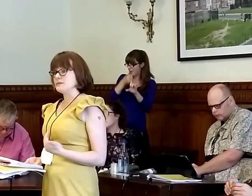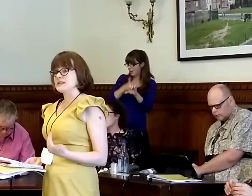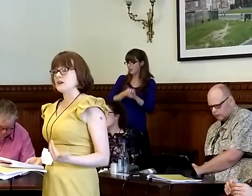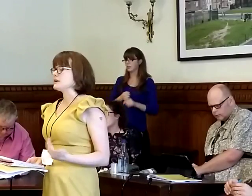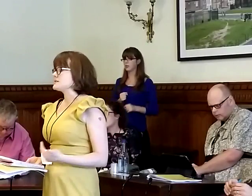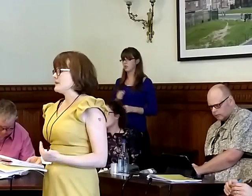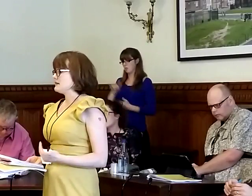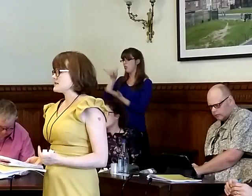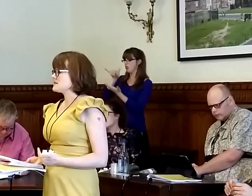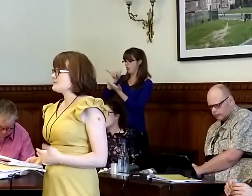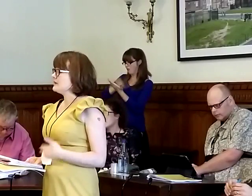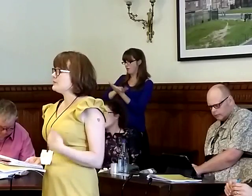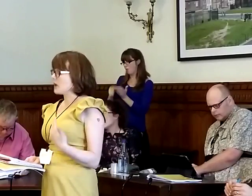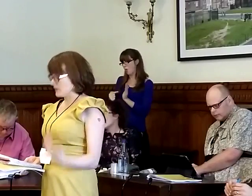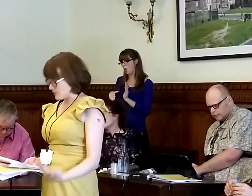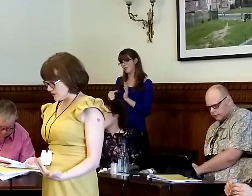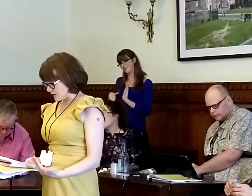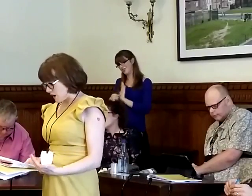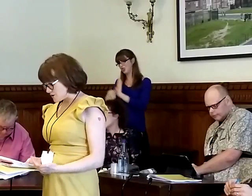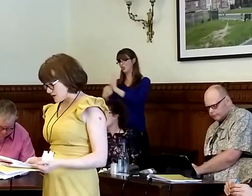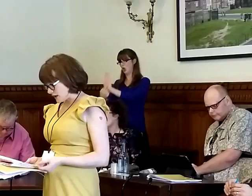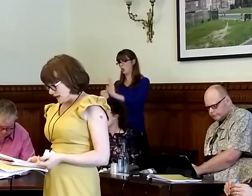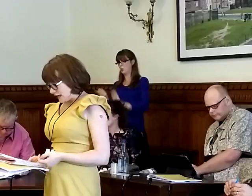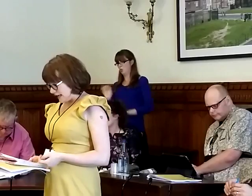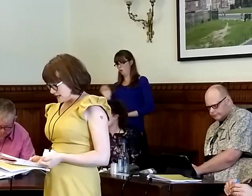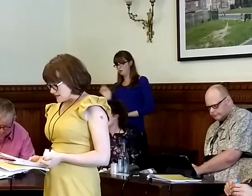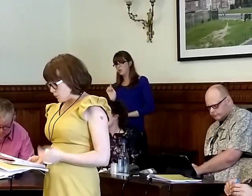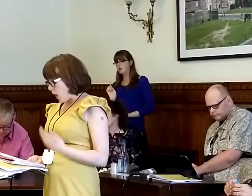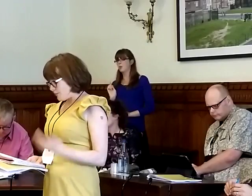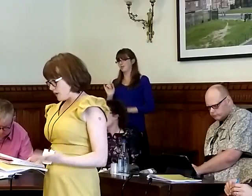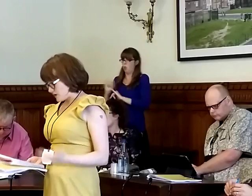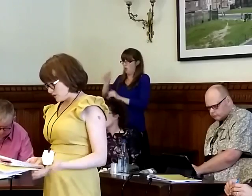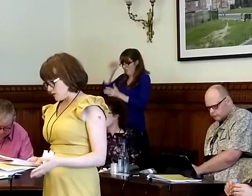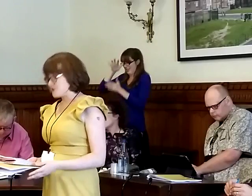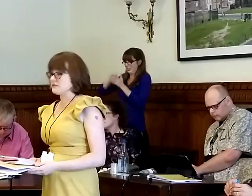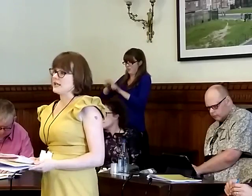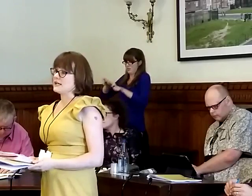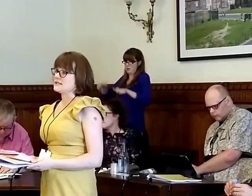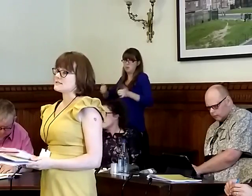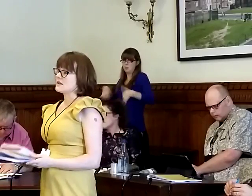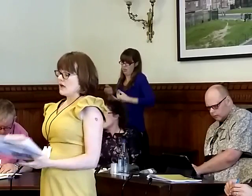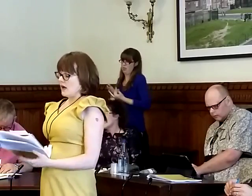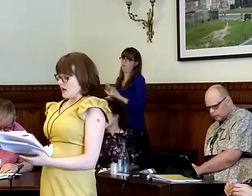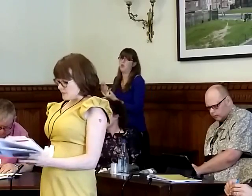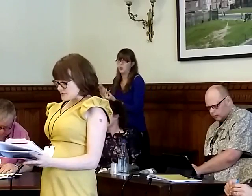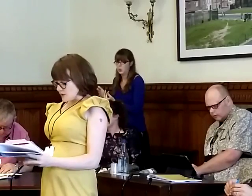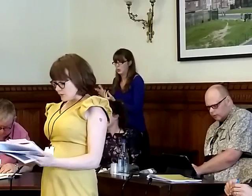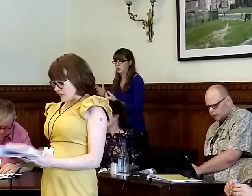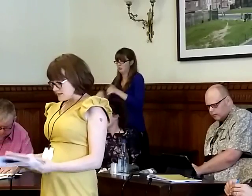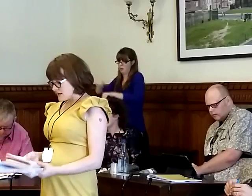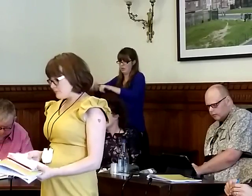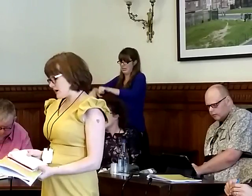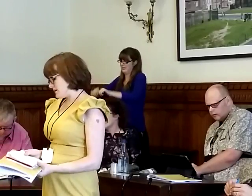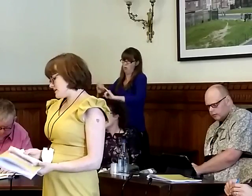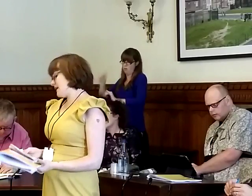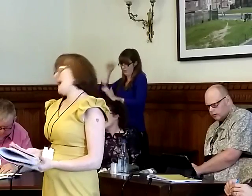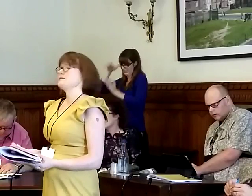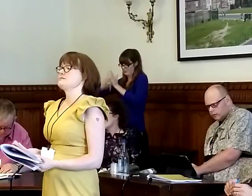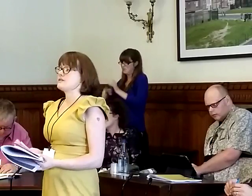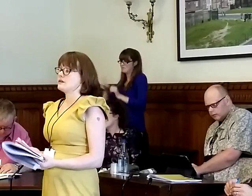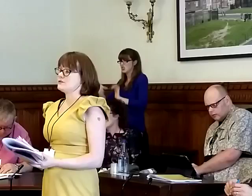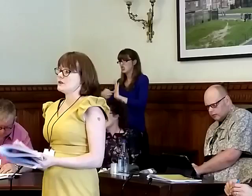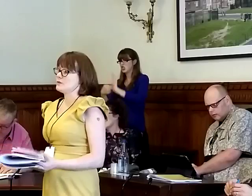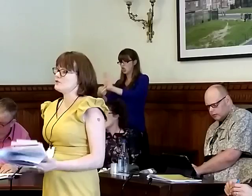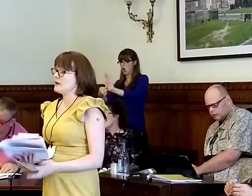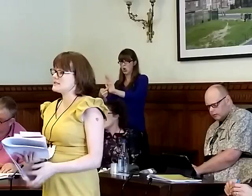tells us, apart from the terrible experiences of people going through the closure, is what a postcode lottery it is. So we've had some boroughs